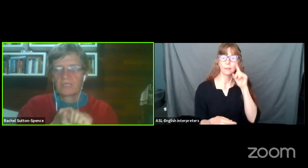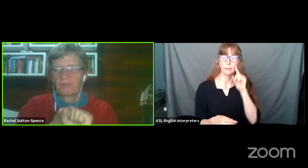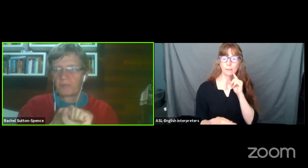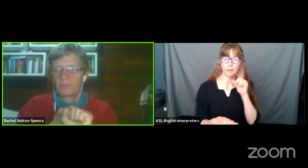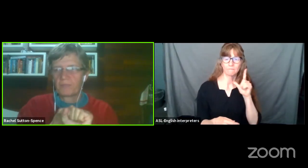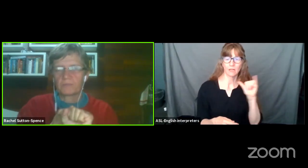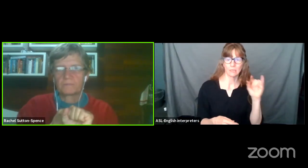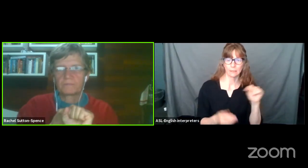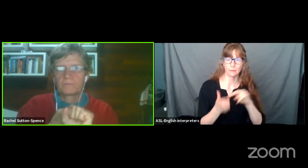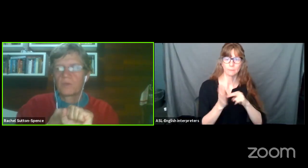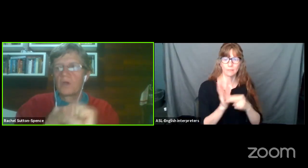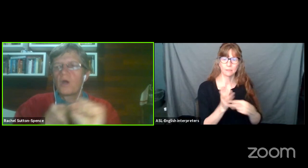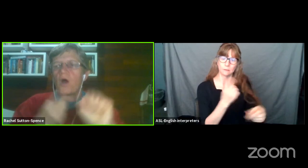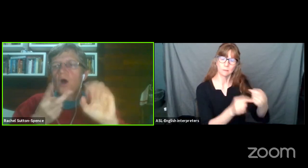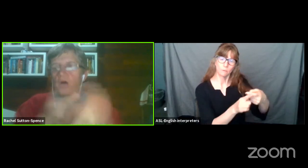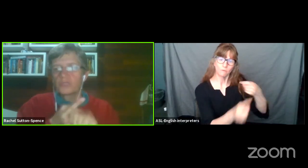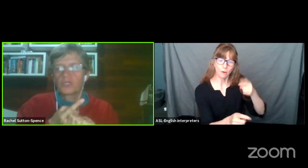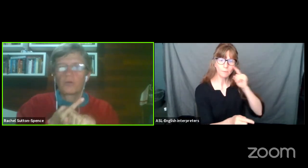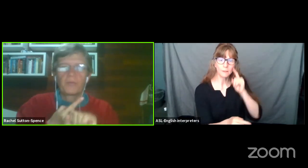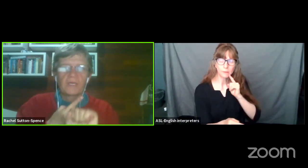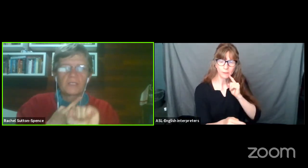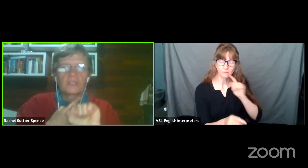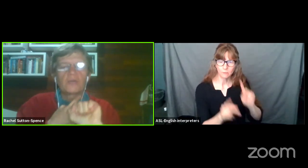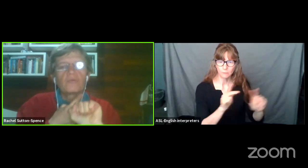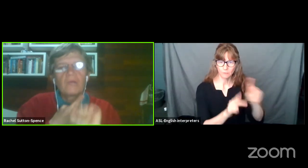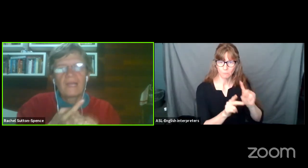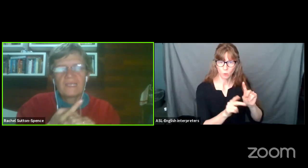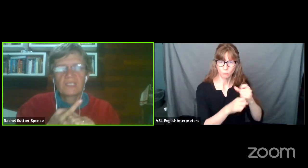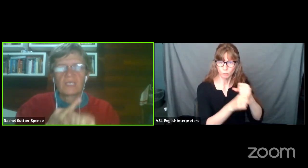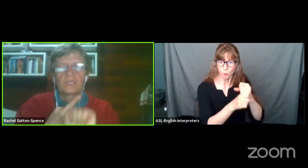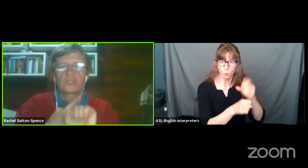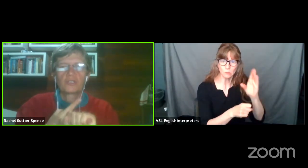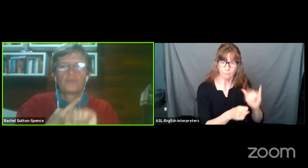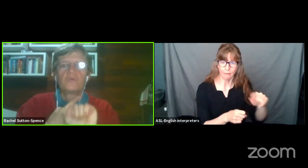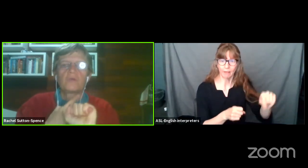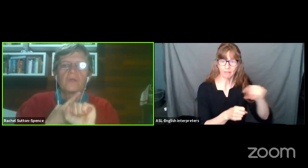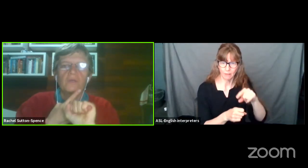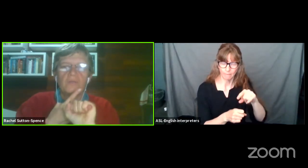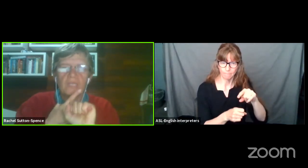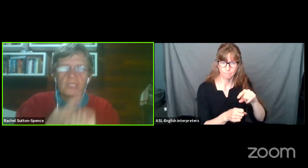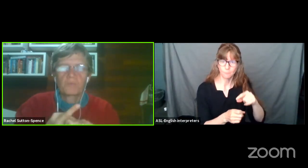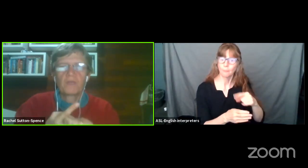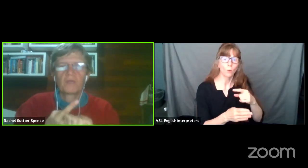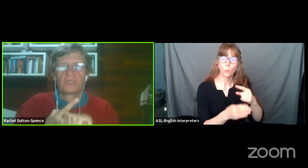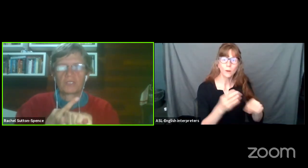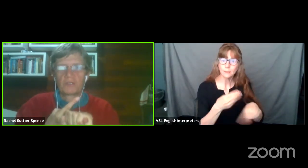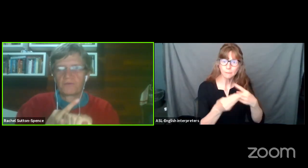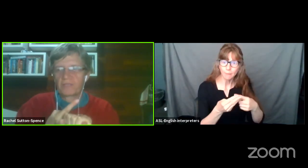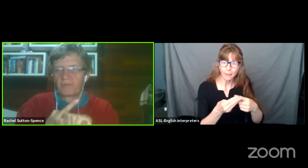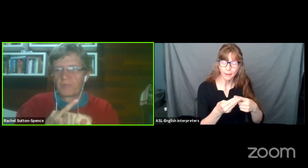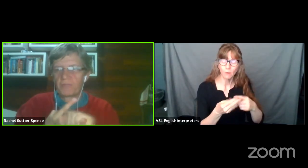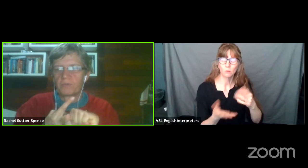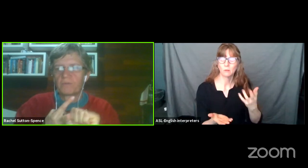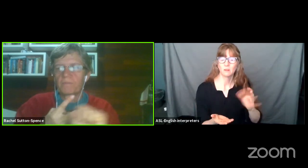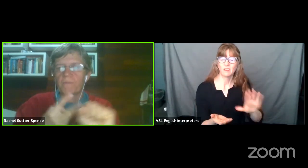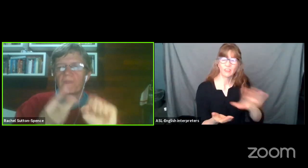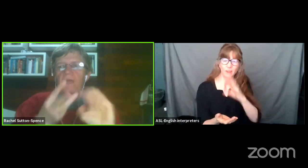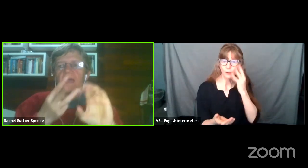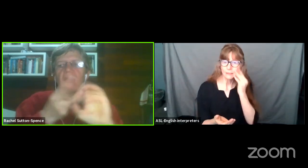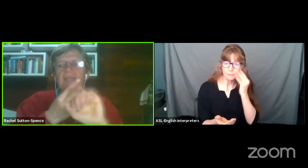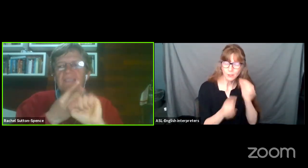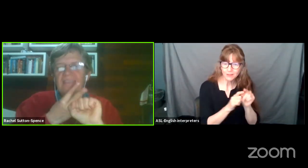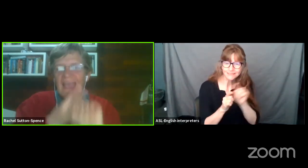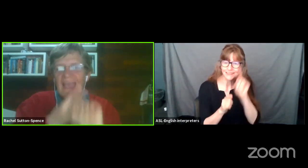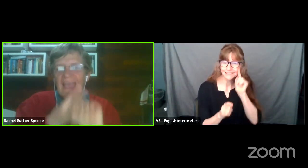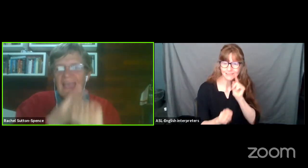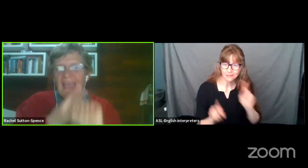by deaf people on topics relating to the experience of deaf people